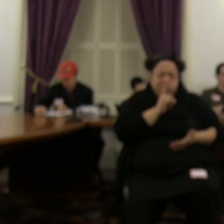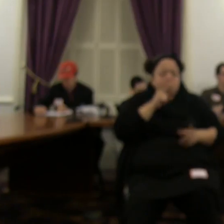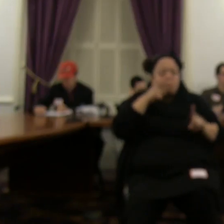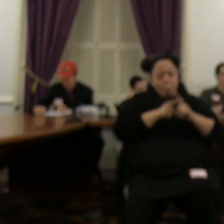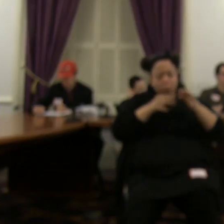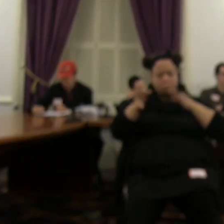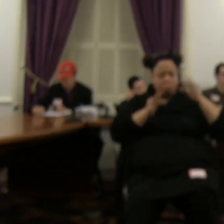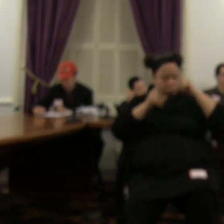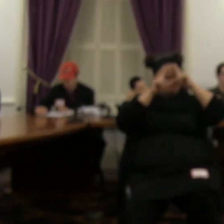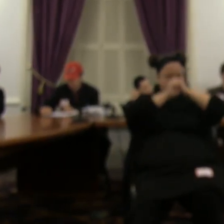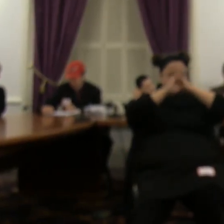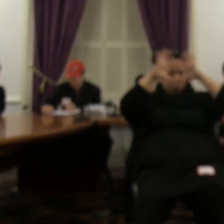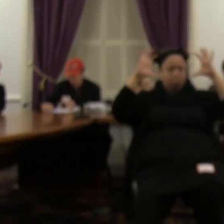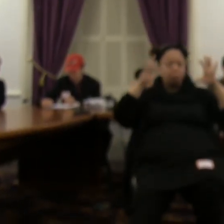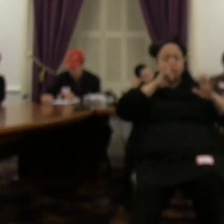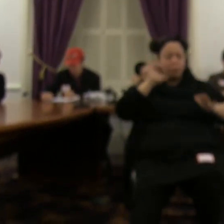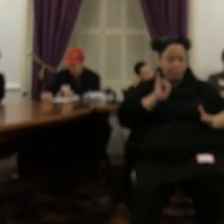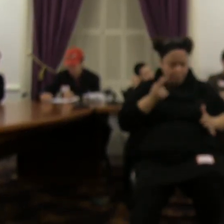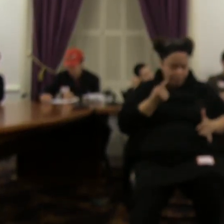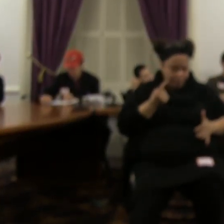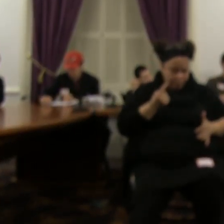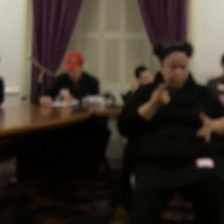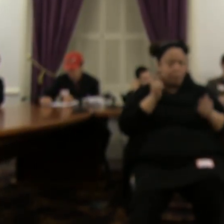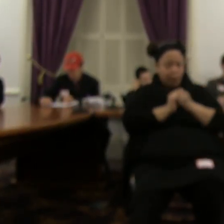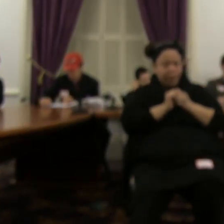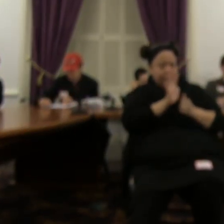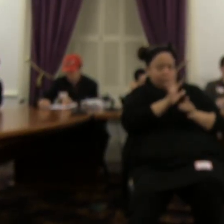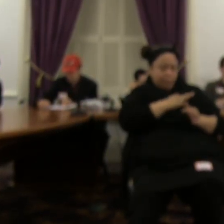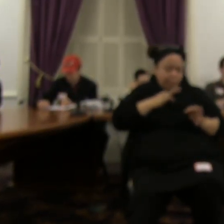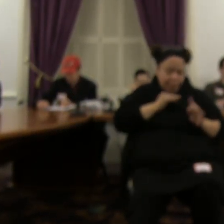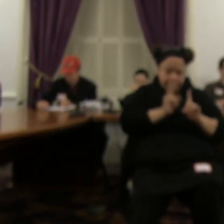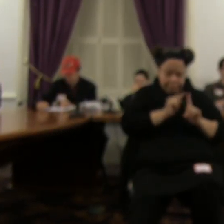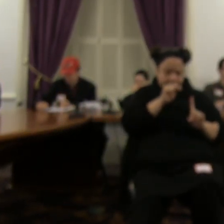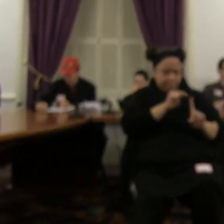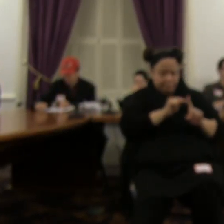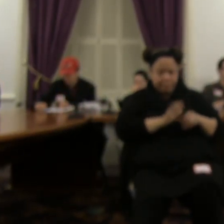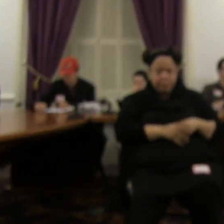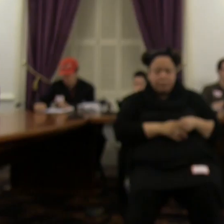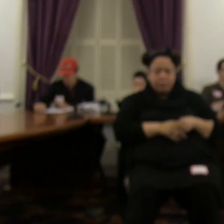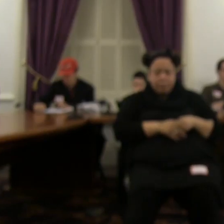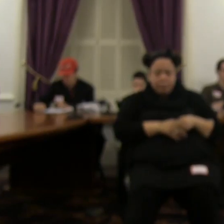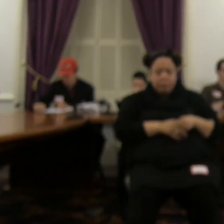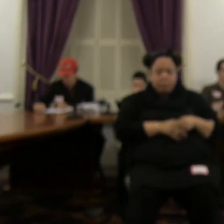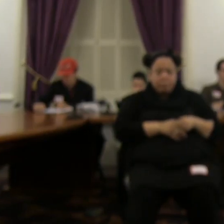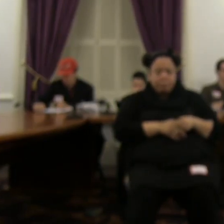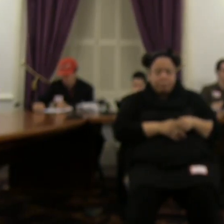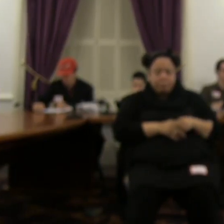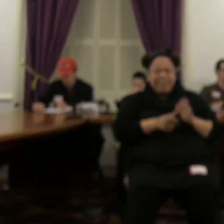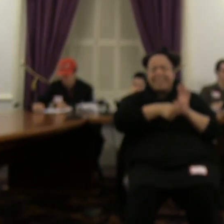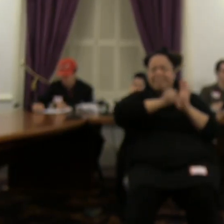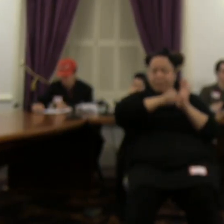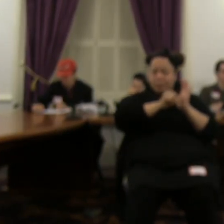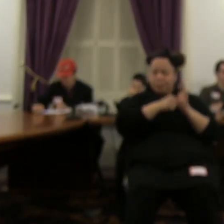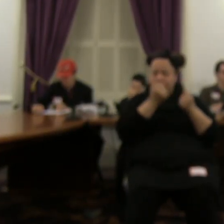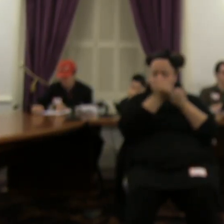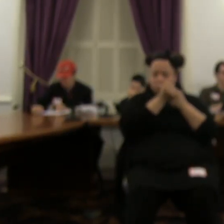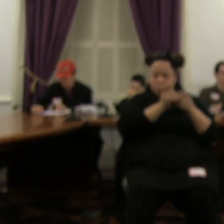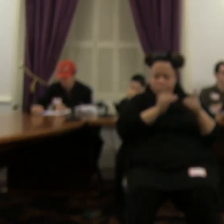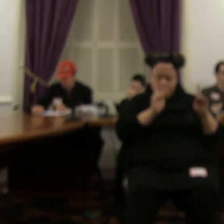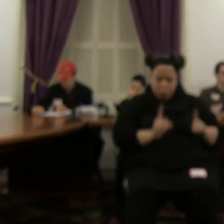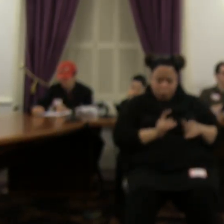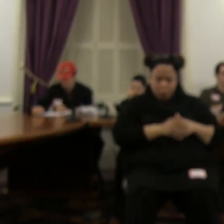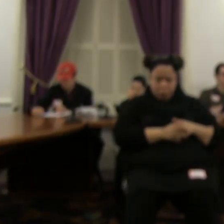workforce, stabilize that workforce, that's enough to tell them. So that's a real big issue, and I wanted to